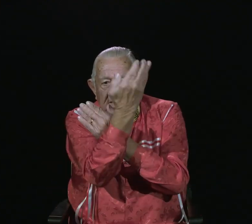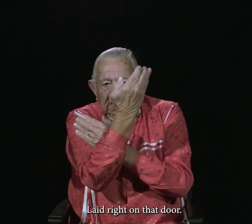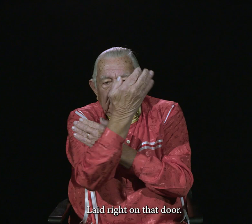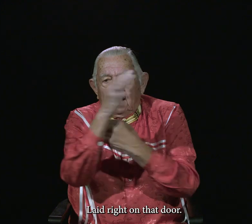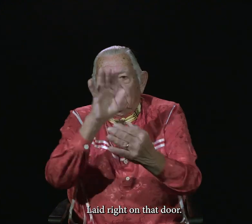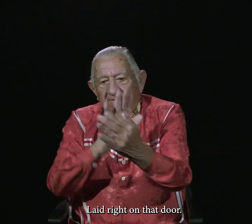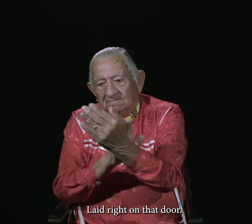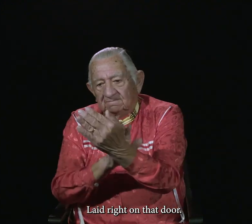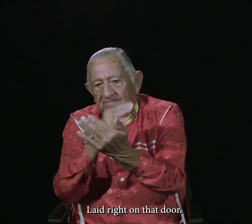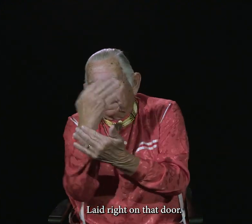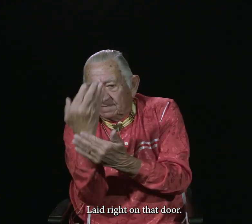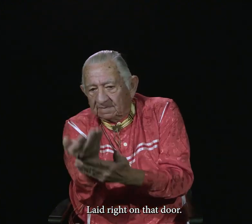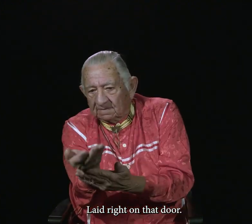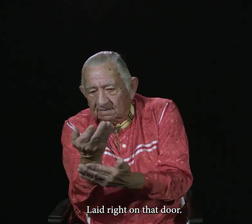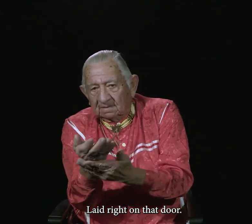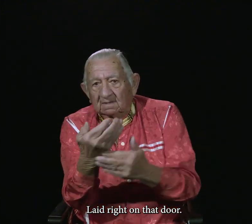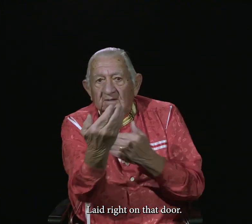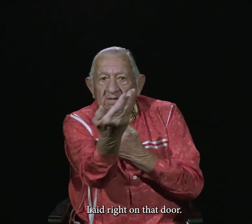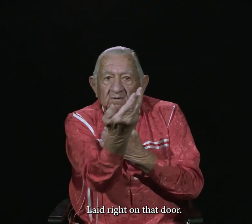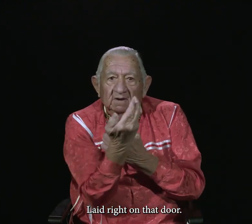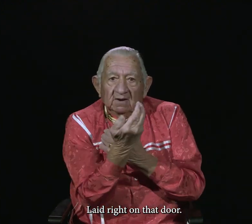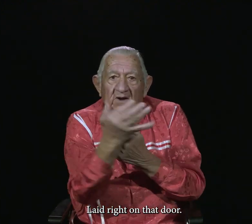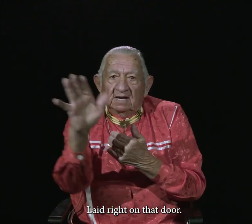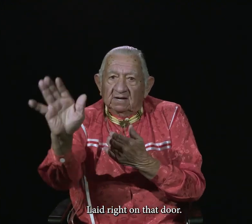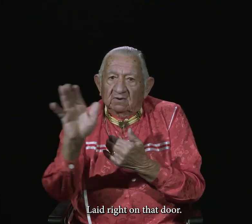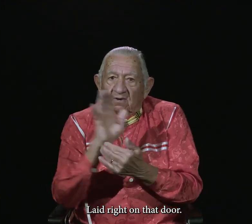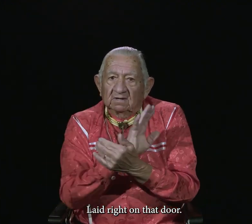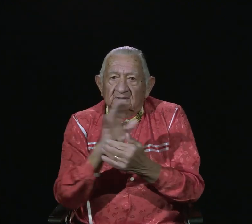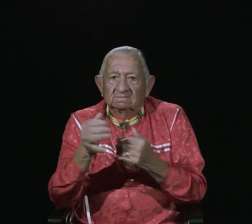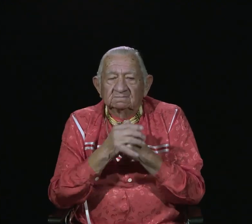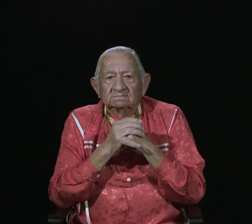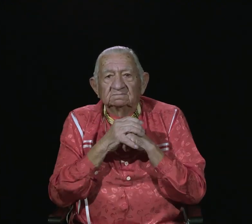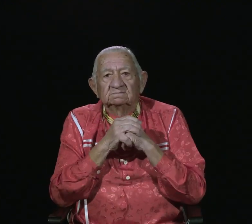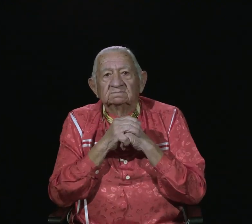and laid right on that door.